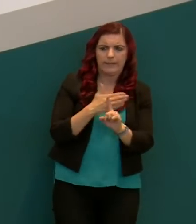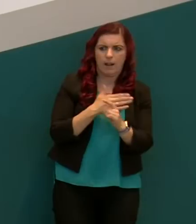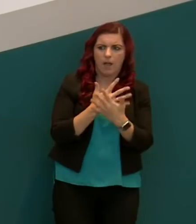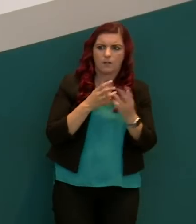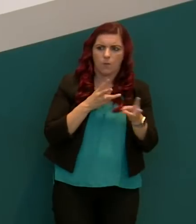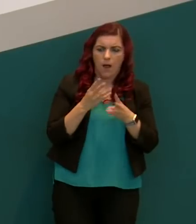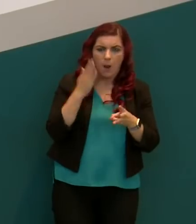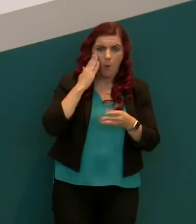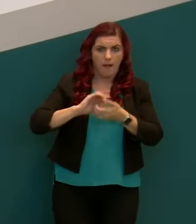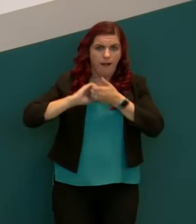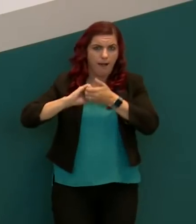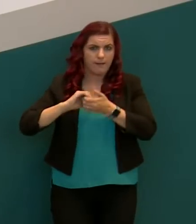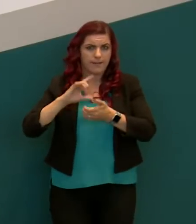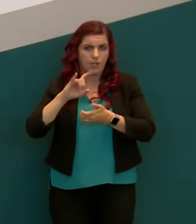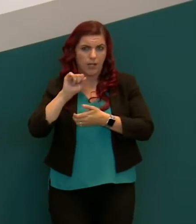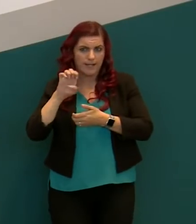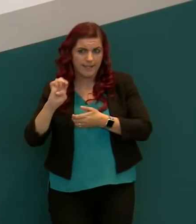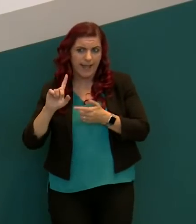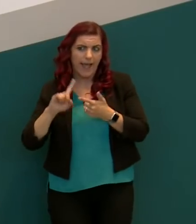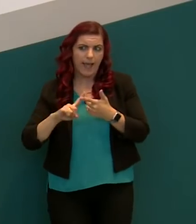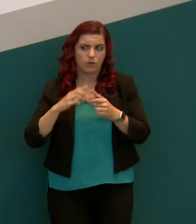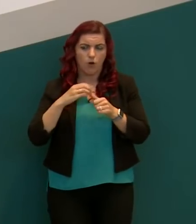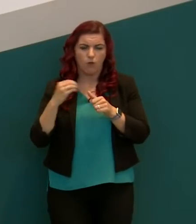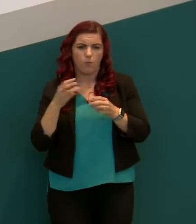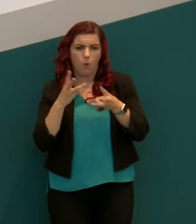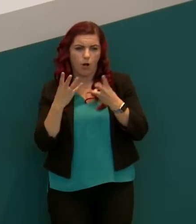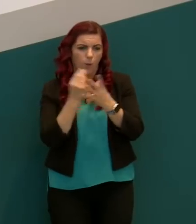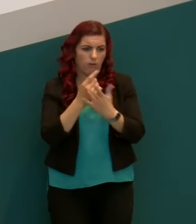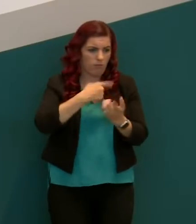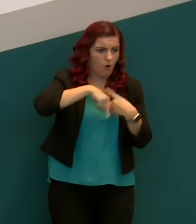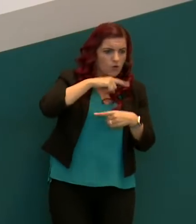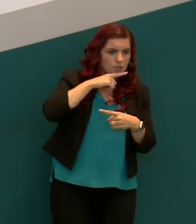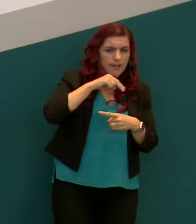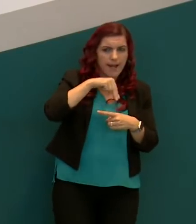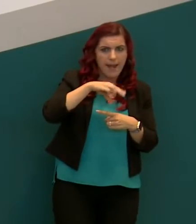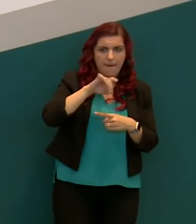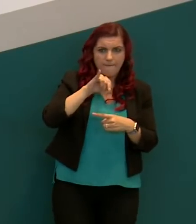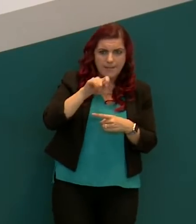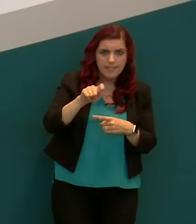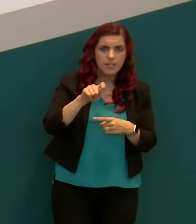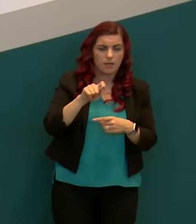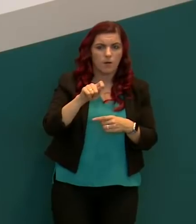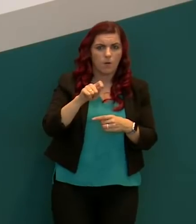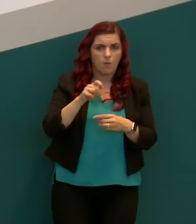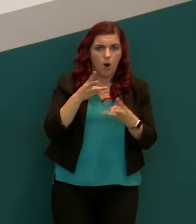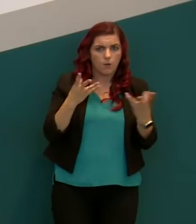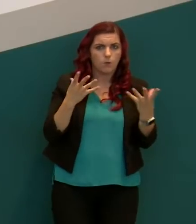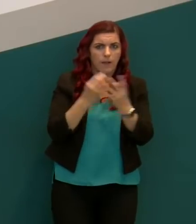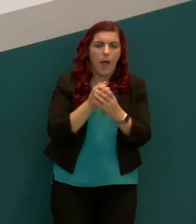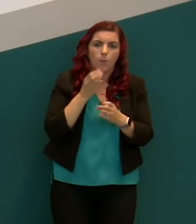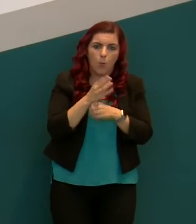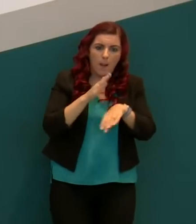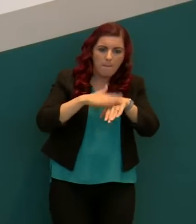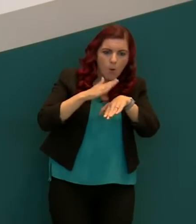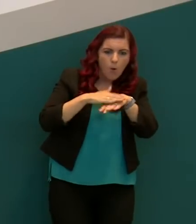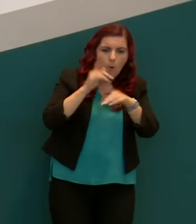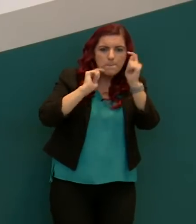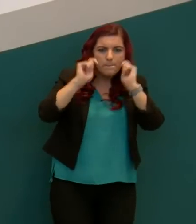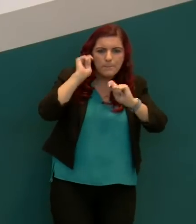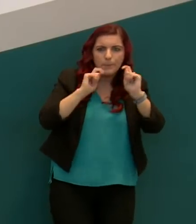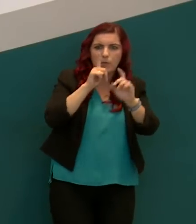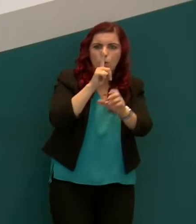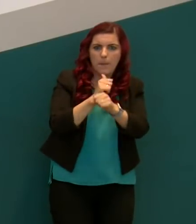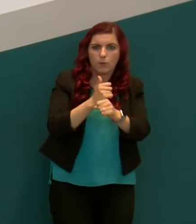by colleagues in the HSC and in collaboration with ourselves in NEFIT. And we will be giving further consideration